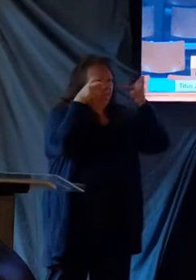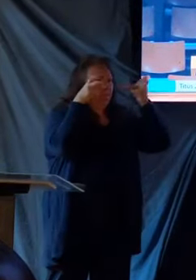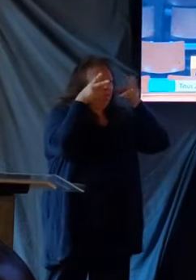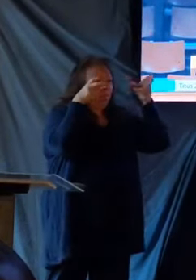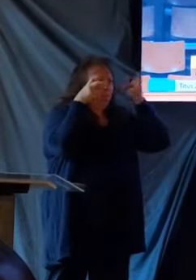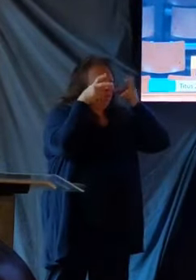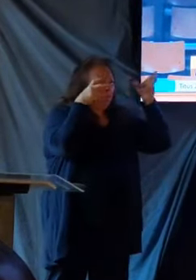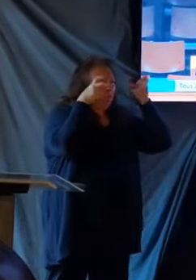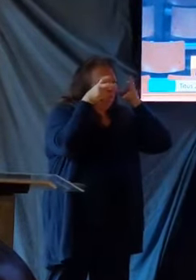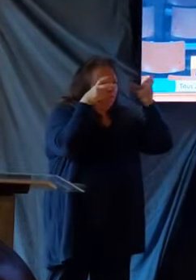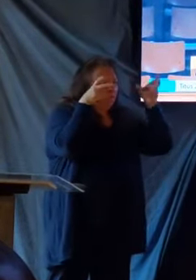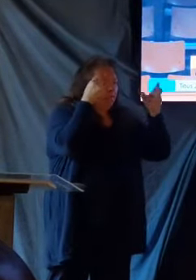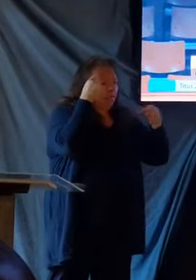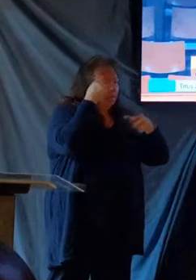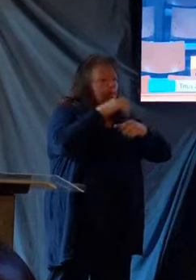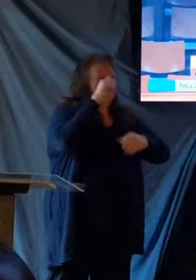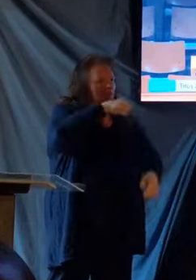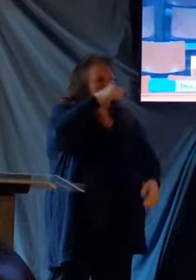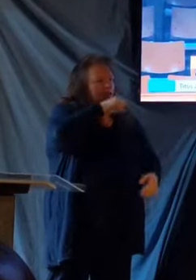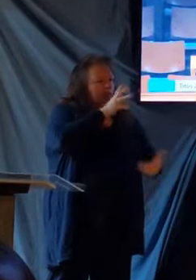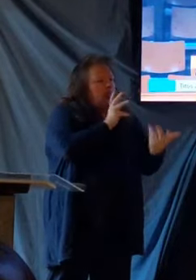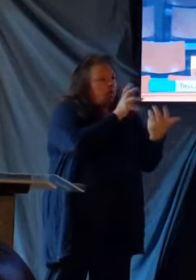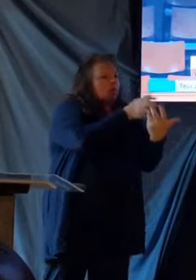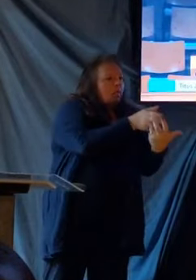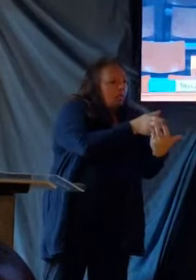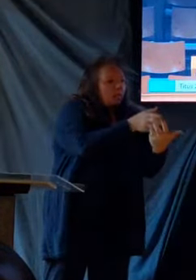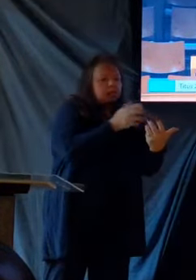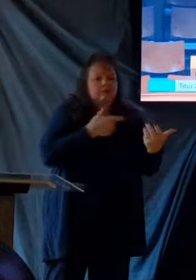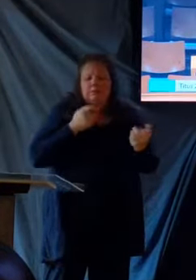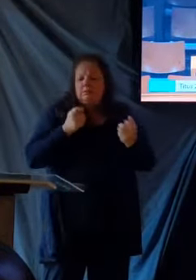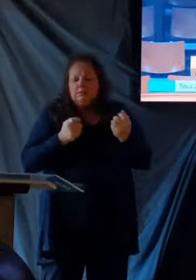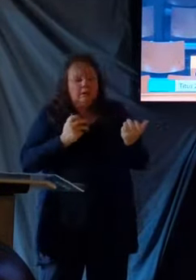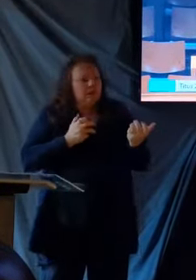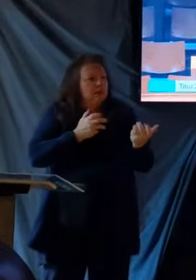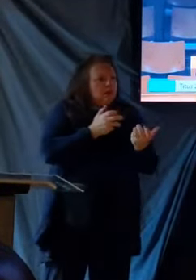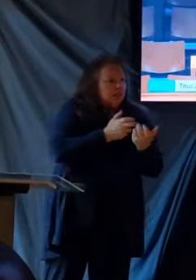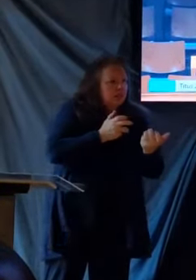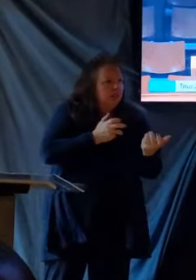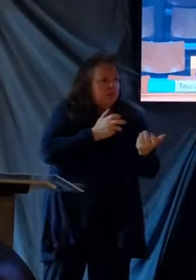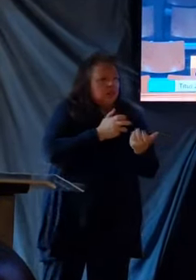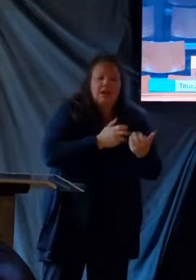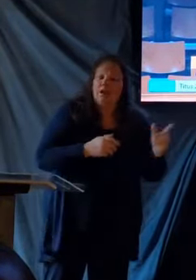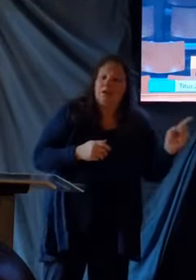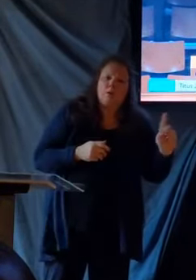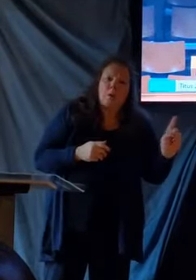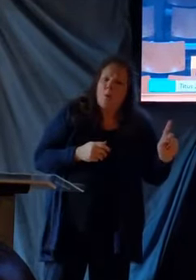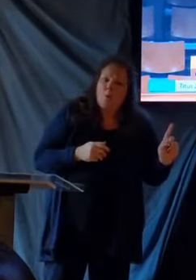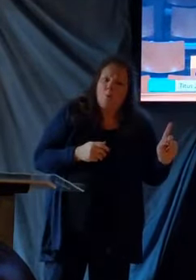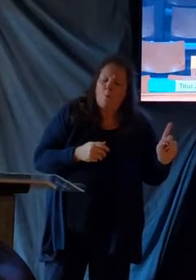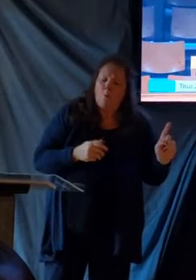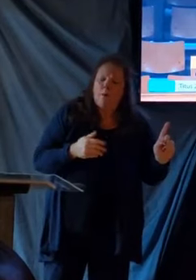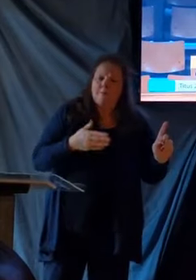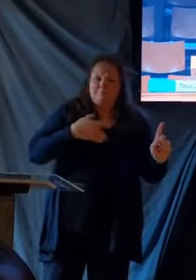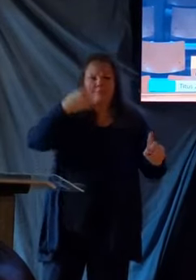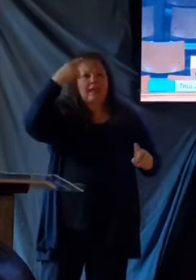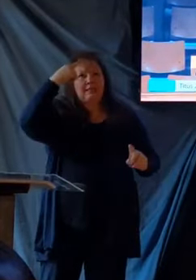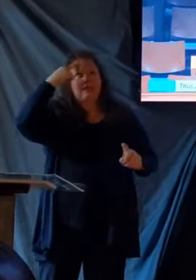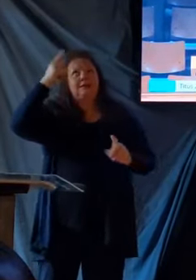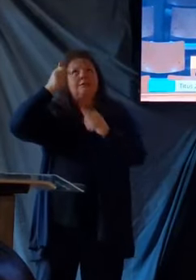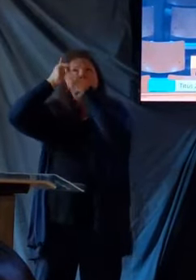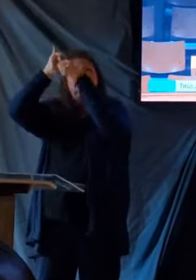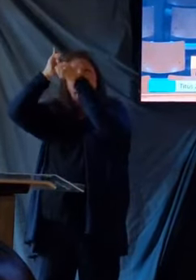thinks. And, you know, I begin just to make adjustments to fit that. No, I basically made my thinking as